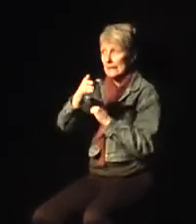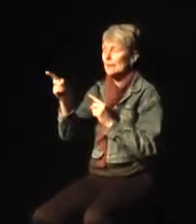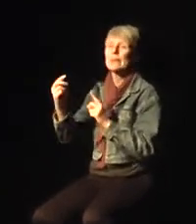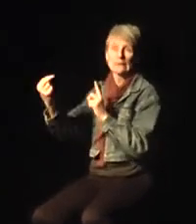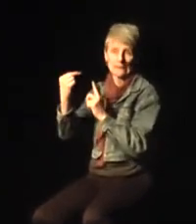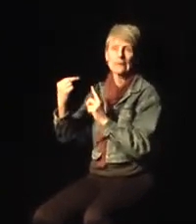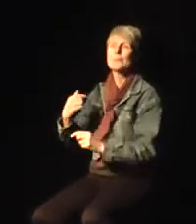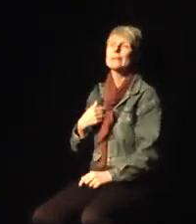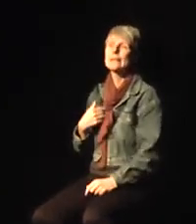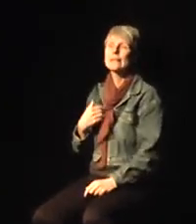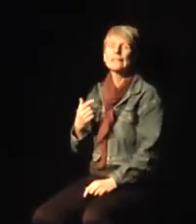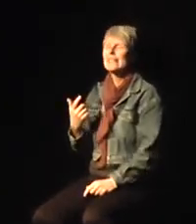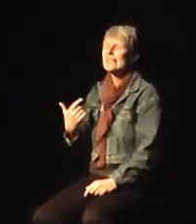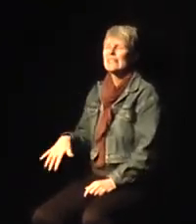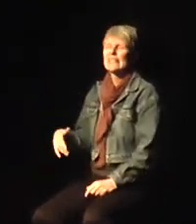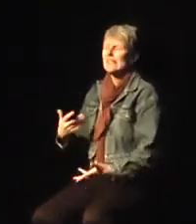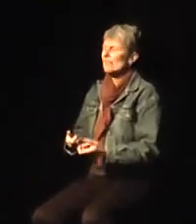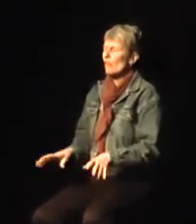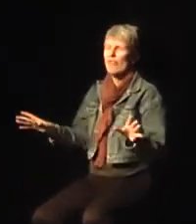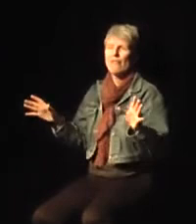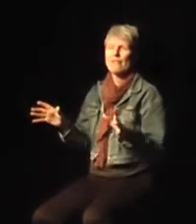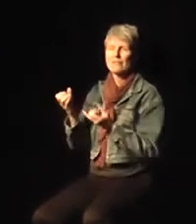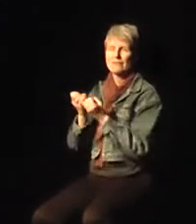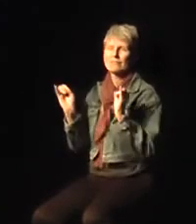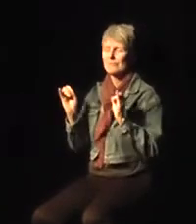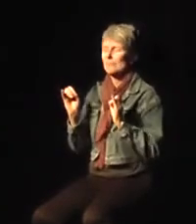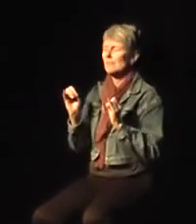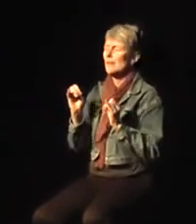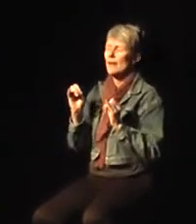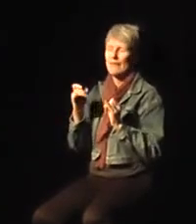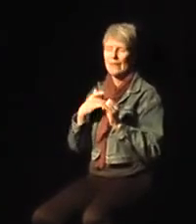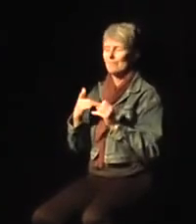I feel that my independence would be hamstringed for my own good.